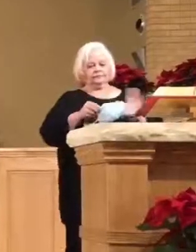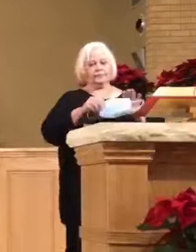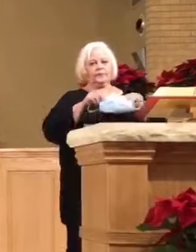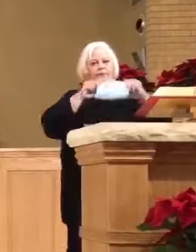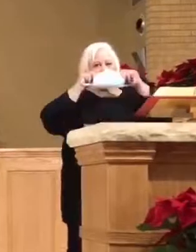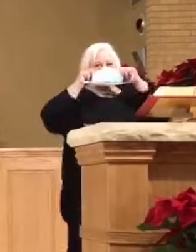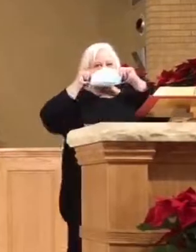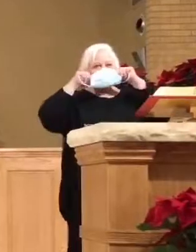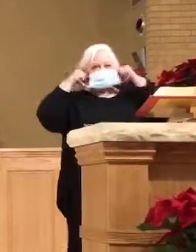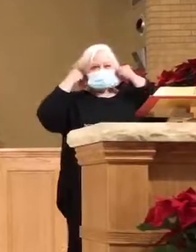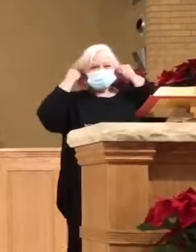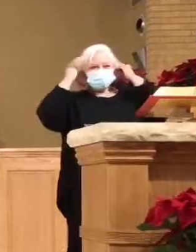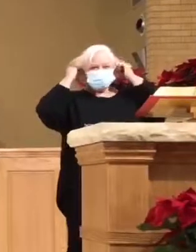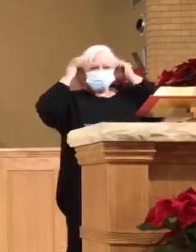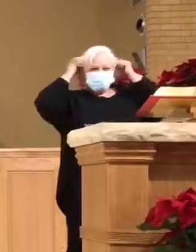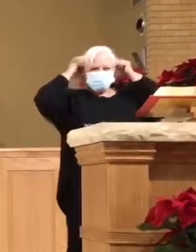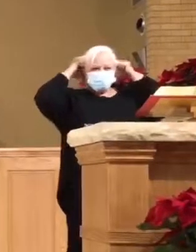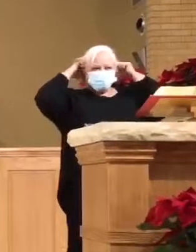it.